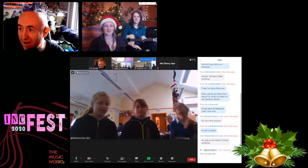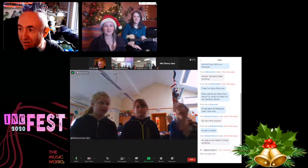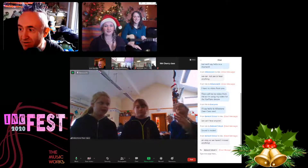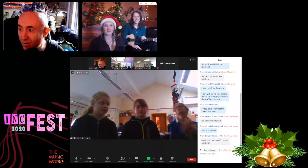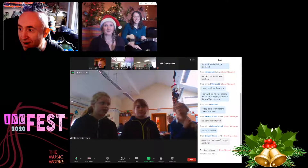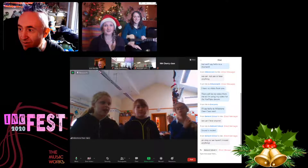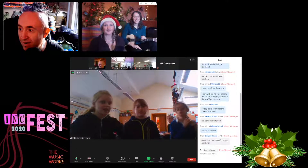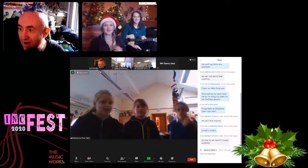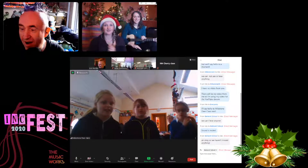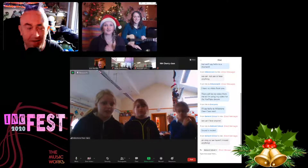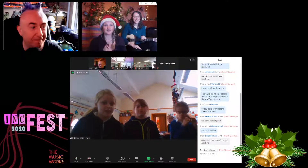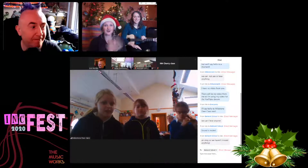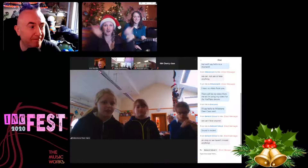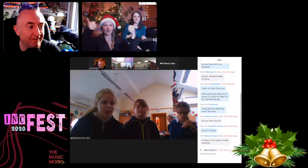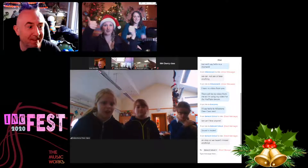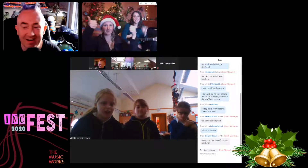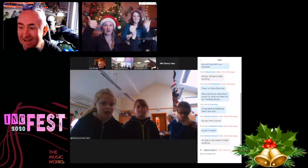as well? No.